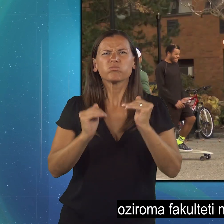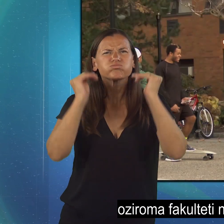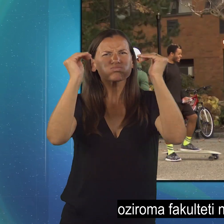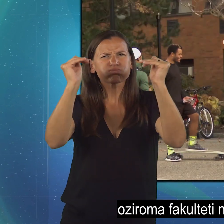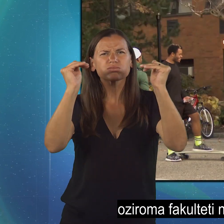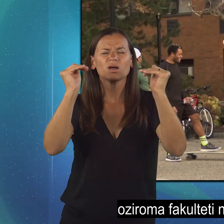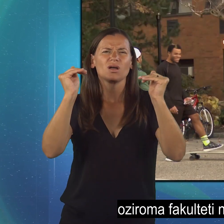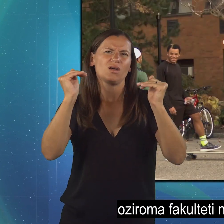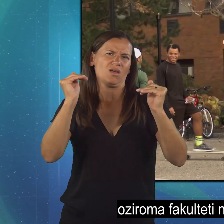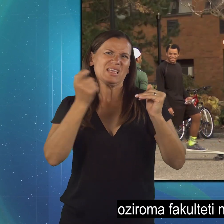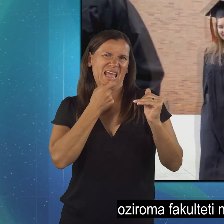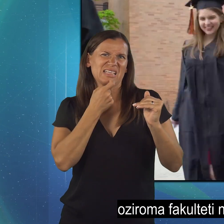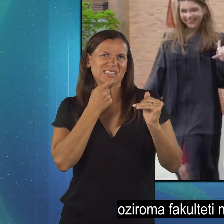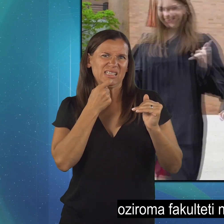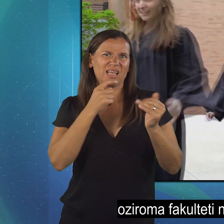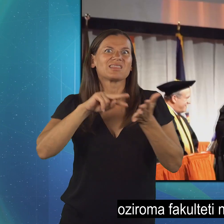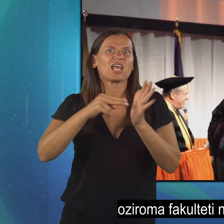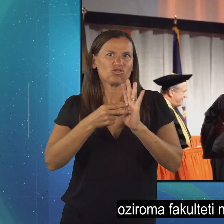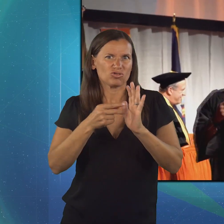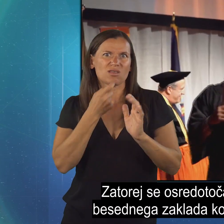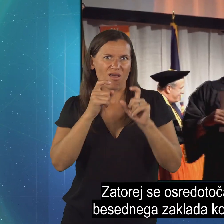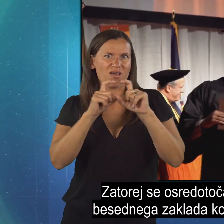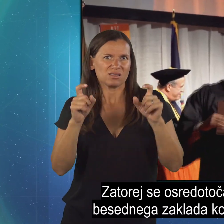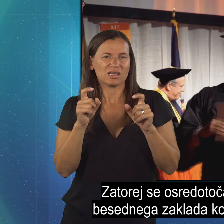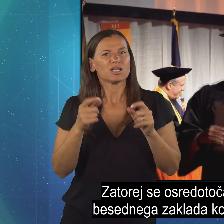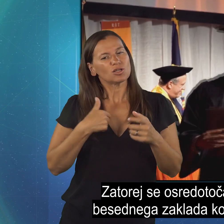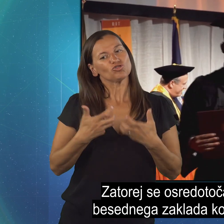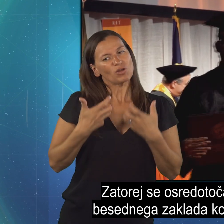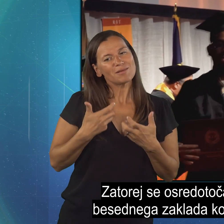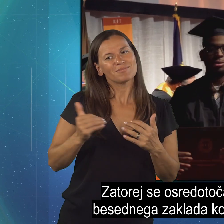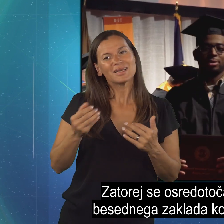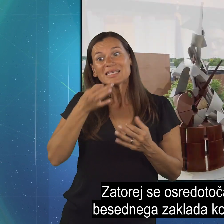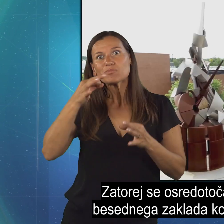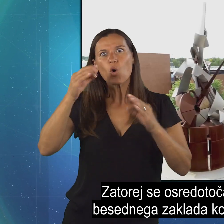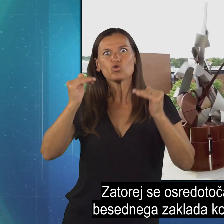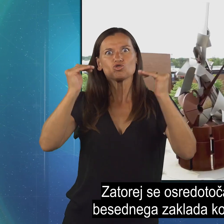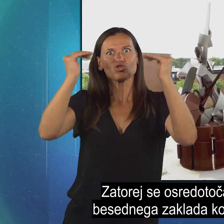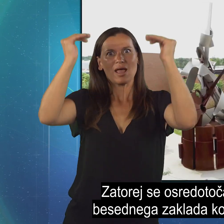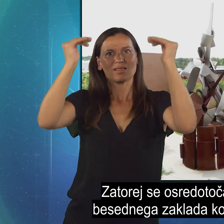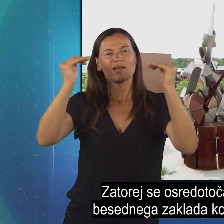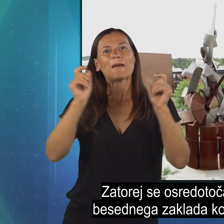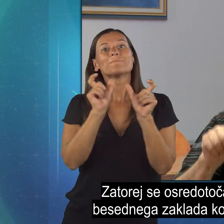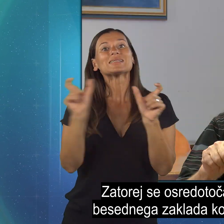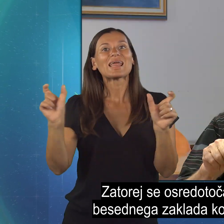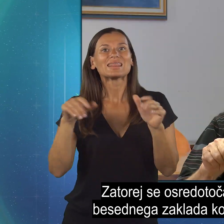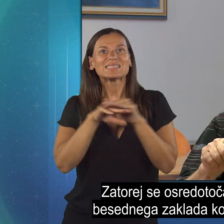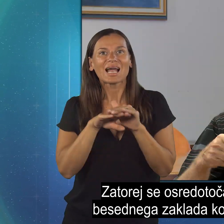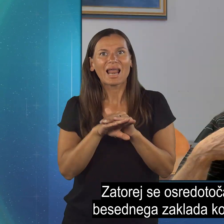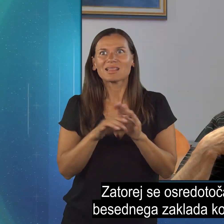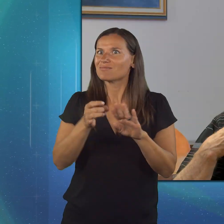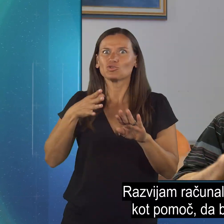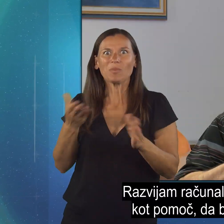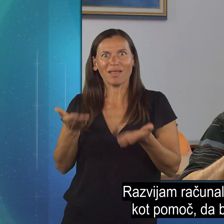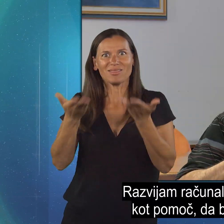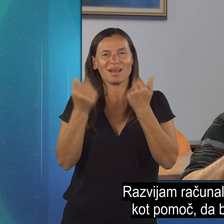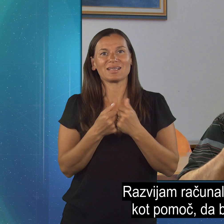university writing from their classes. So my focus has been on improving vocabulary as fast as possible.